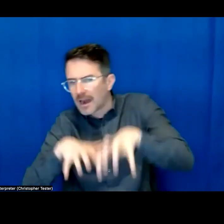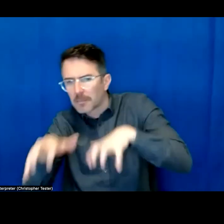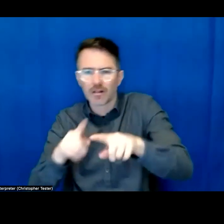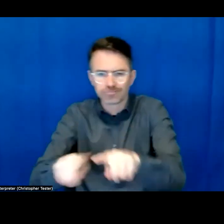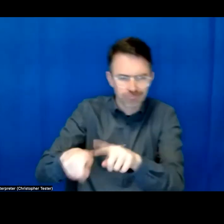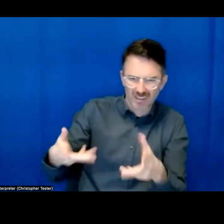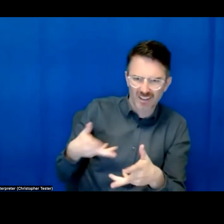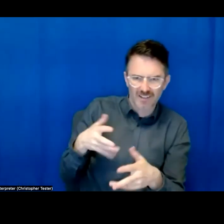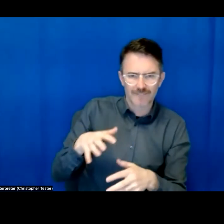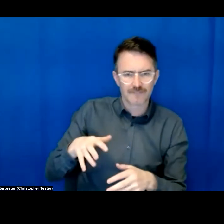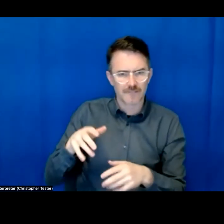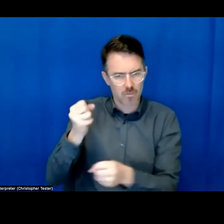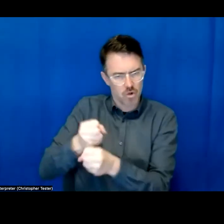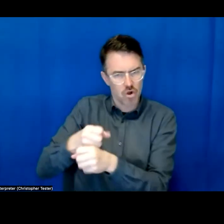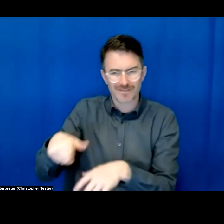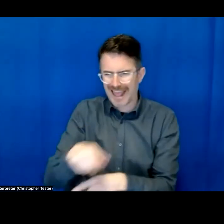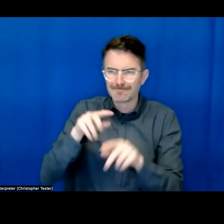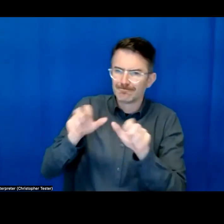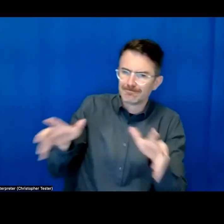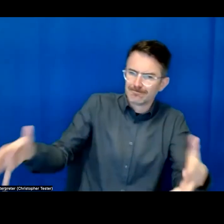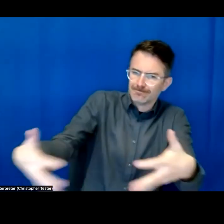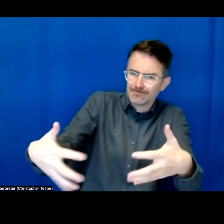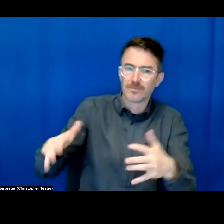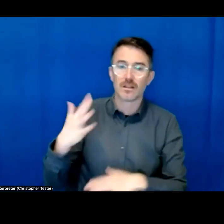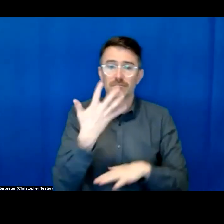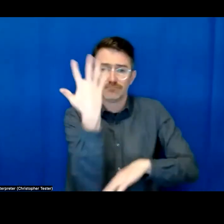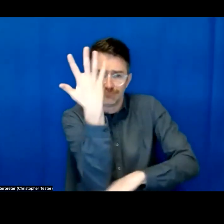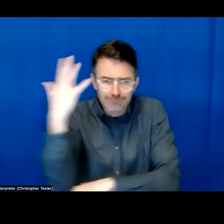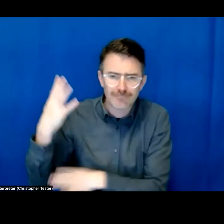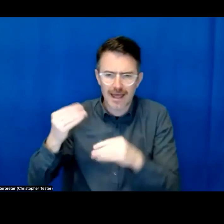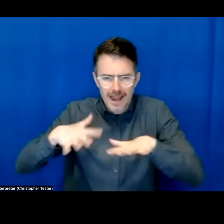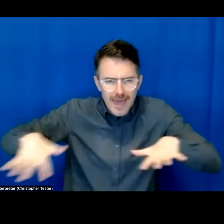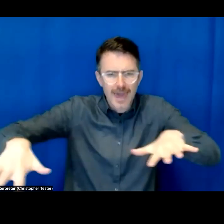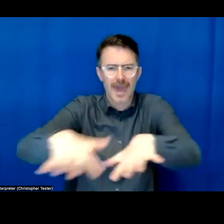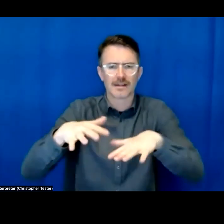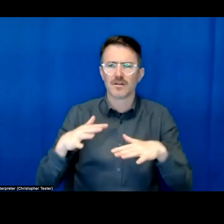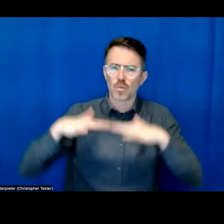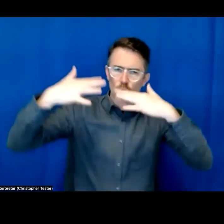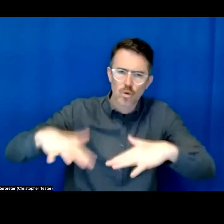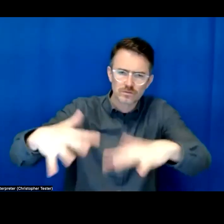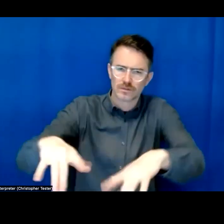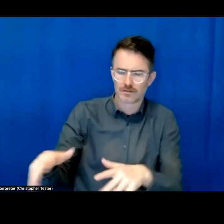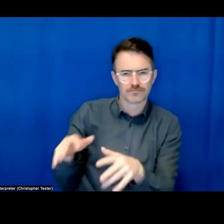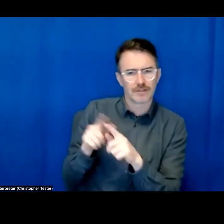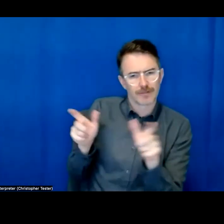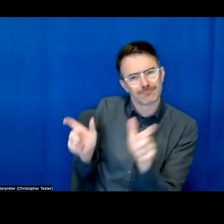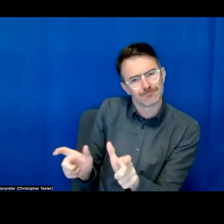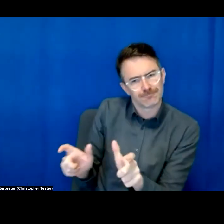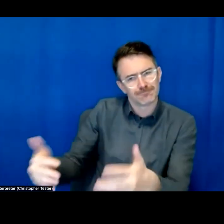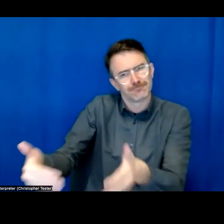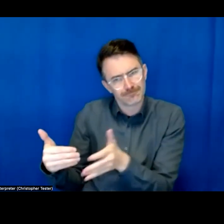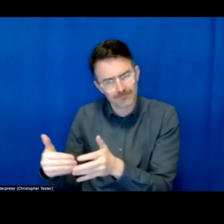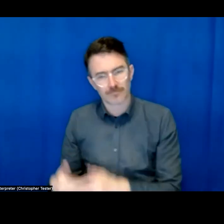decision-making processes, including in climate action policies and programs. 3rd, the importance of